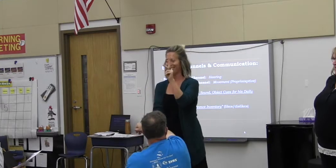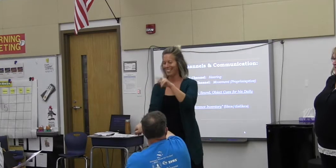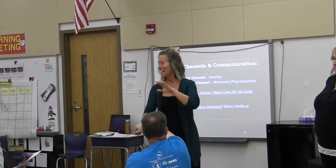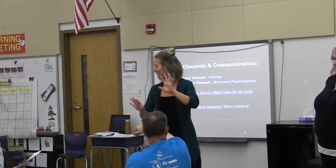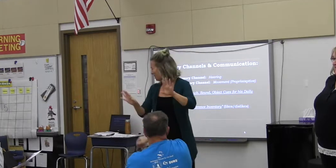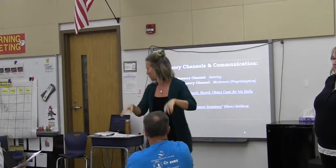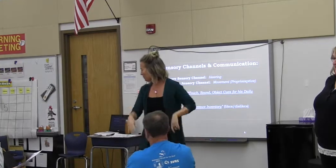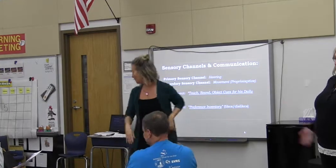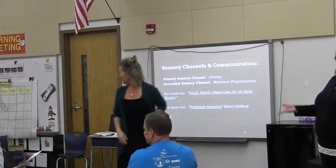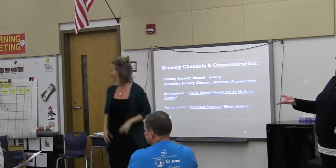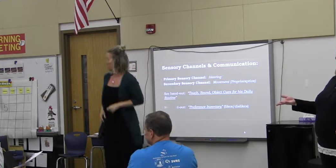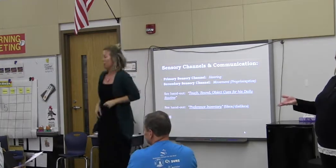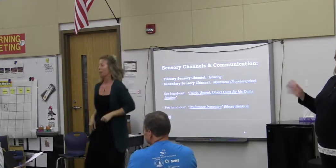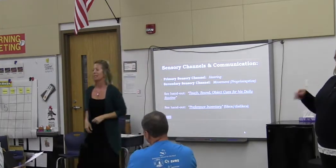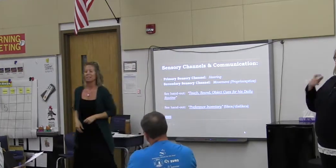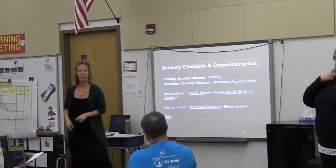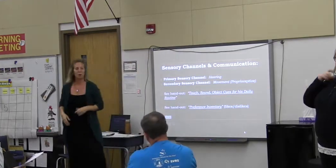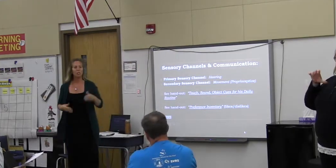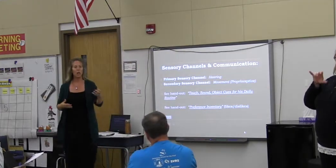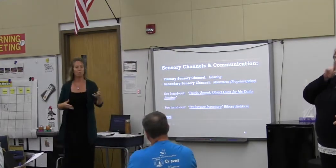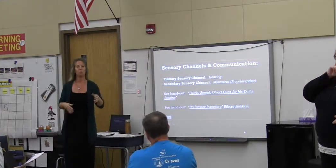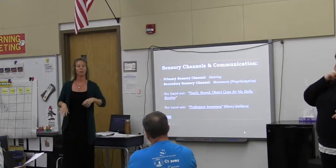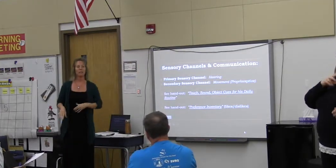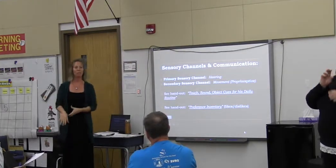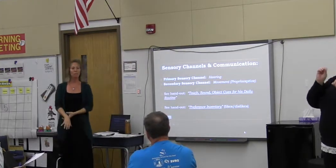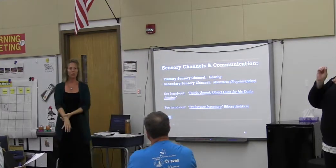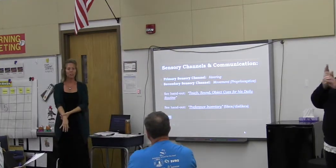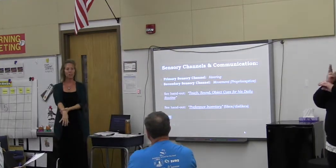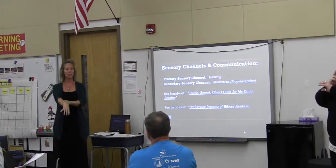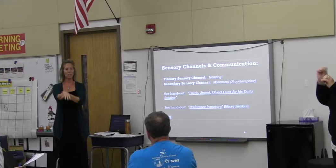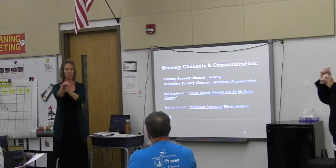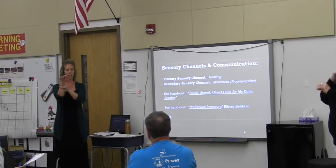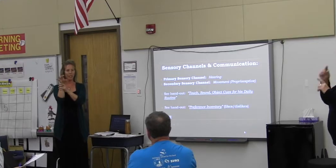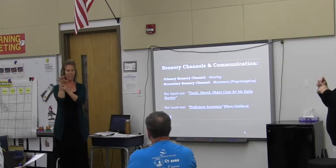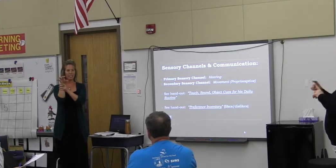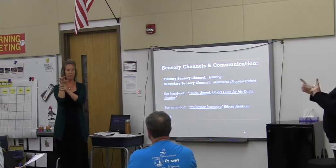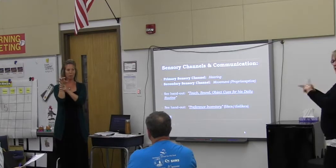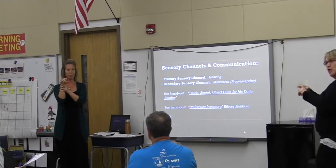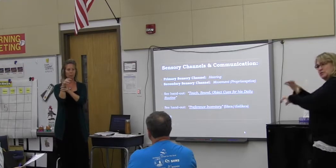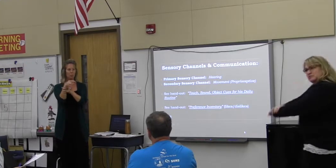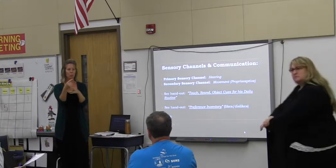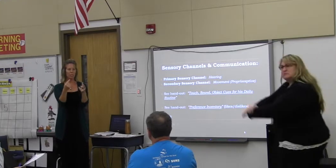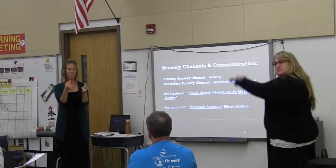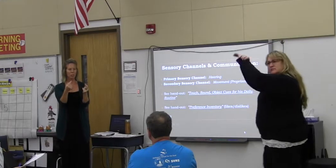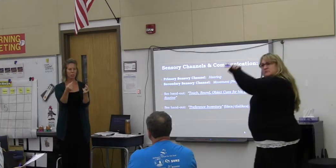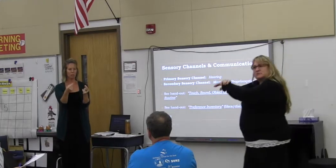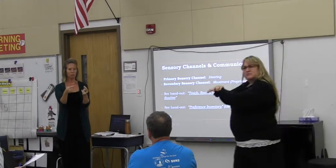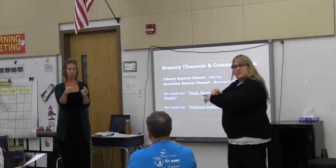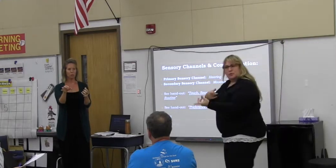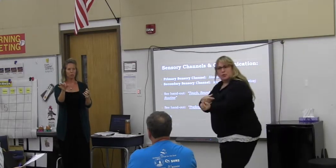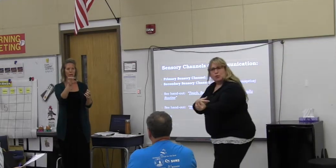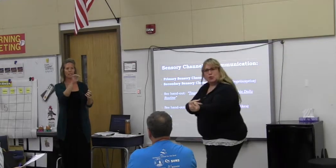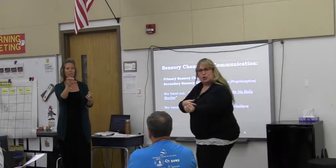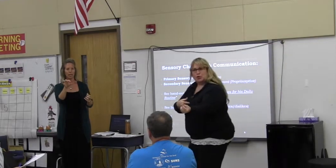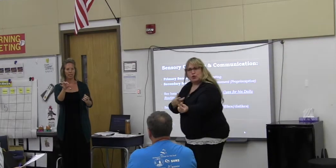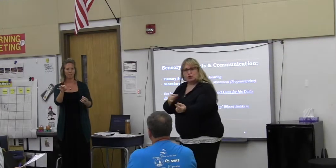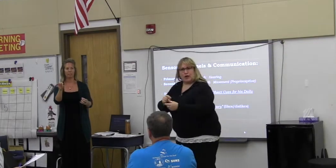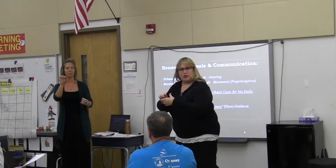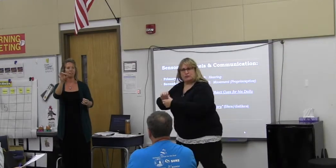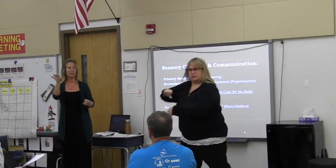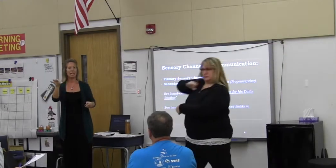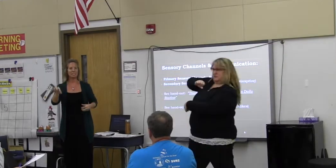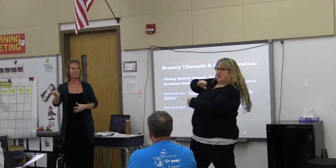Okay, so that's what we just did. So, Joe, when I first took your hand up, what did you do? Did you try to,